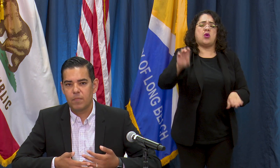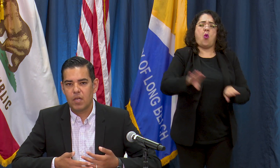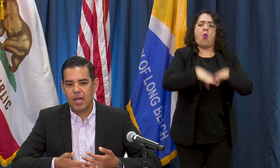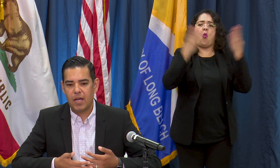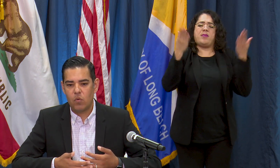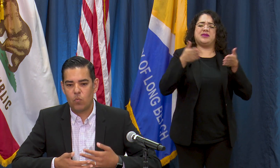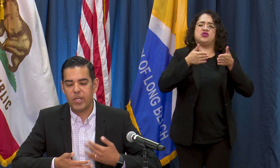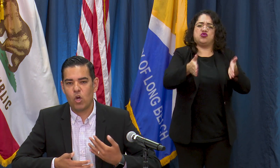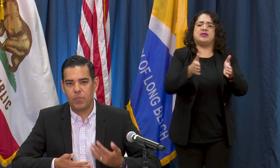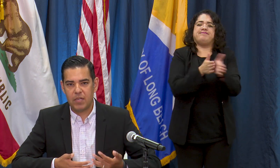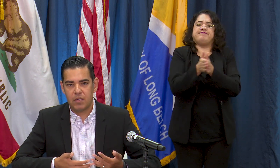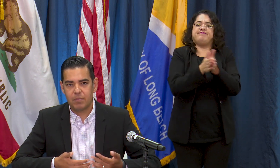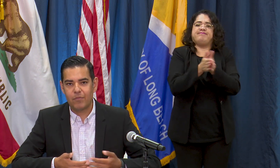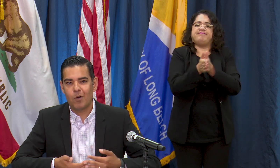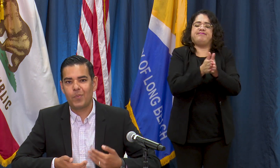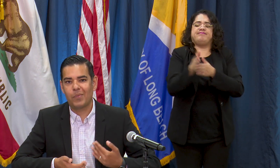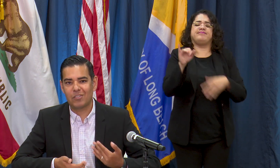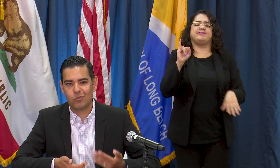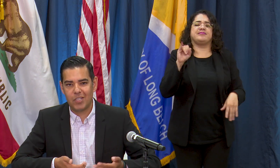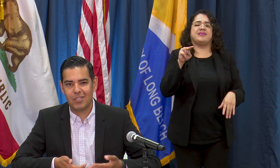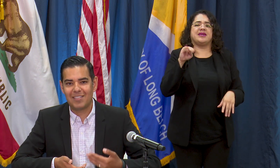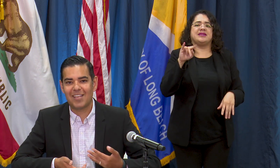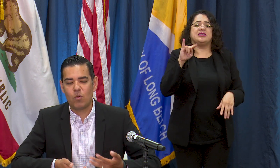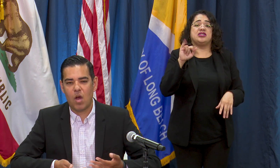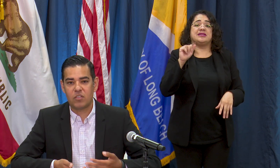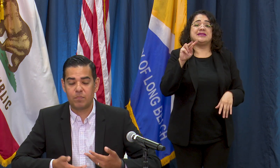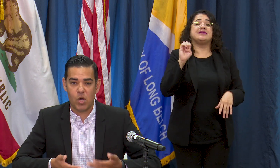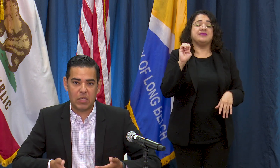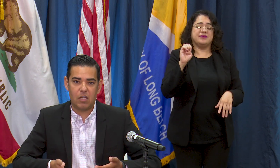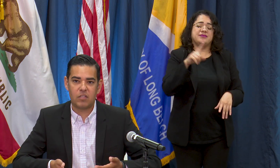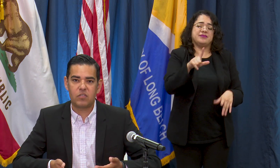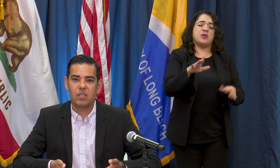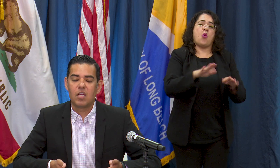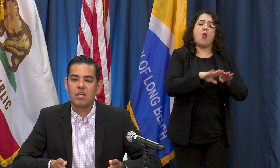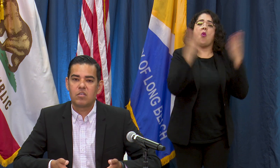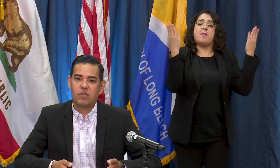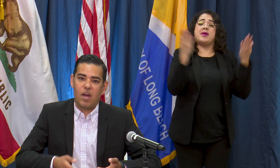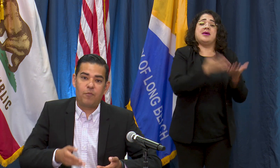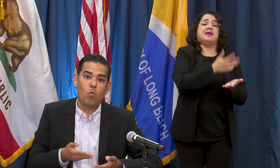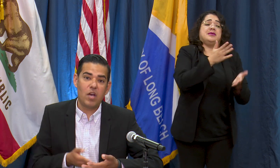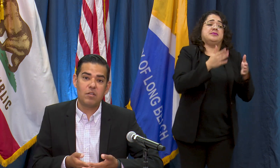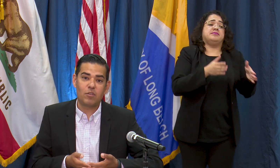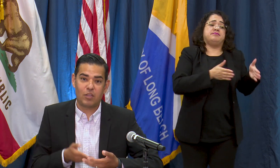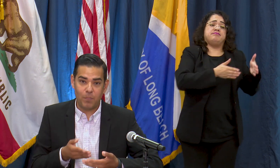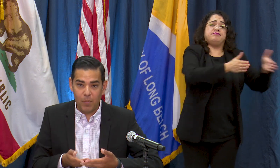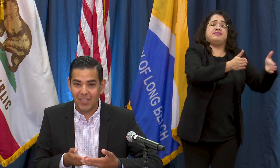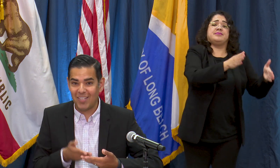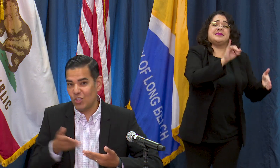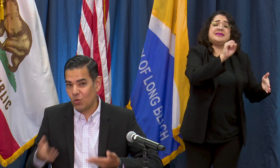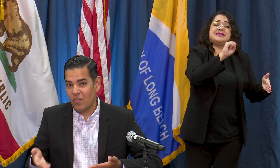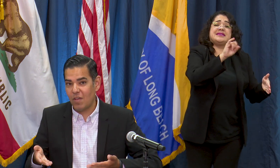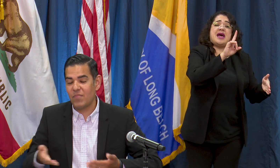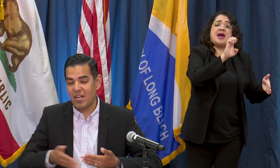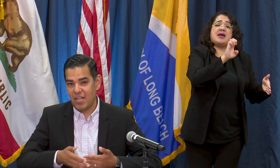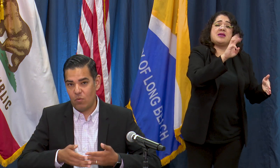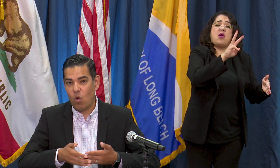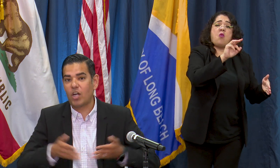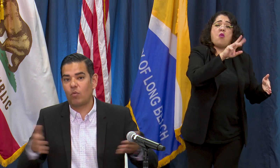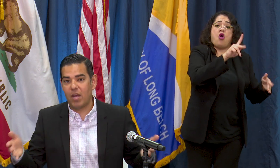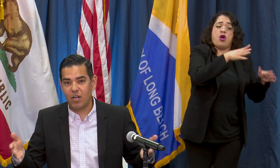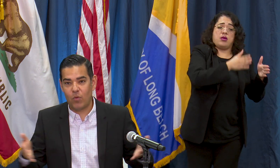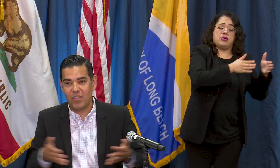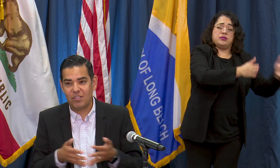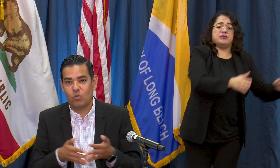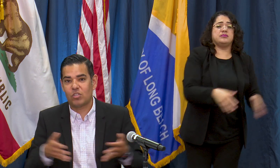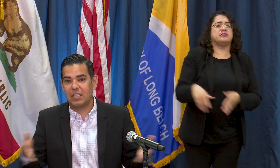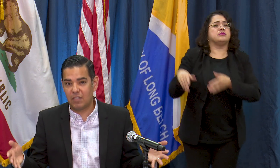to reopen some of our public streets and sidewalks and parking lots. So, one, so that the public can enjoy them and walk